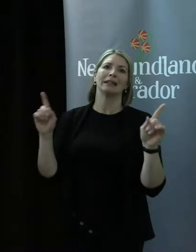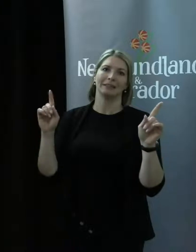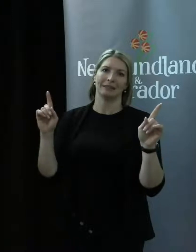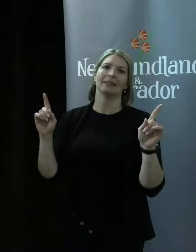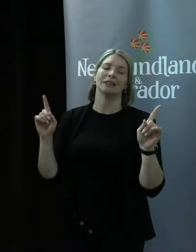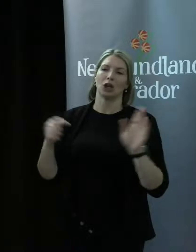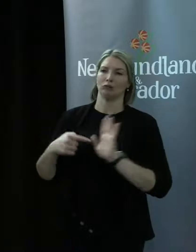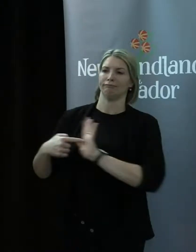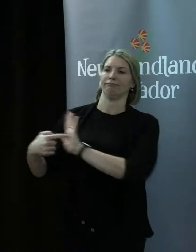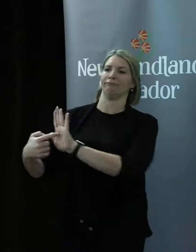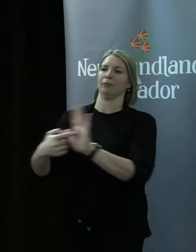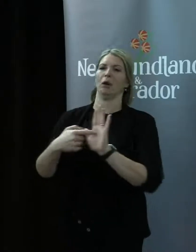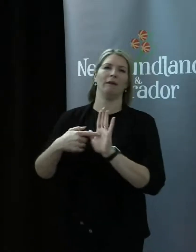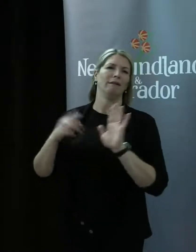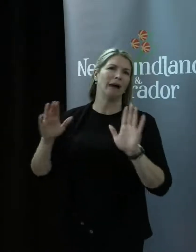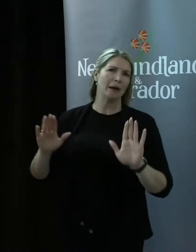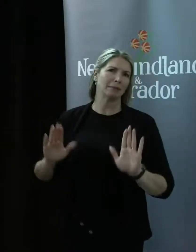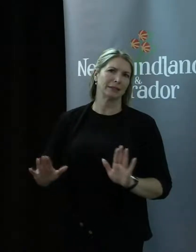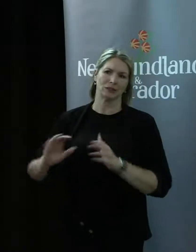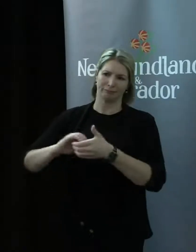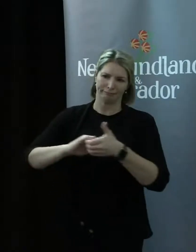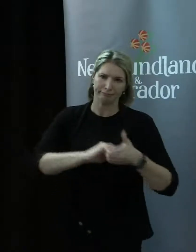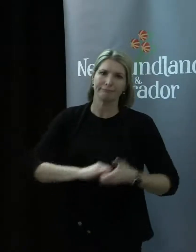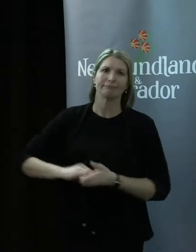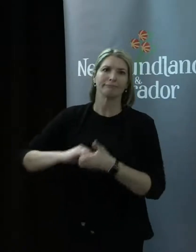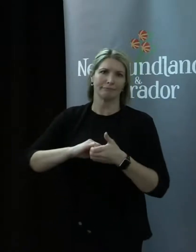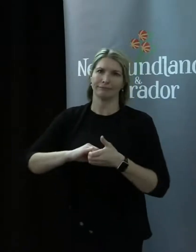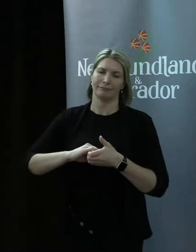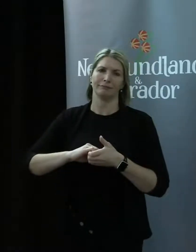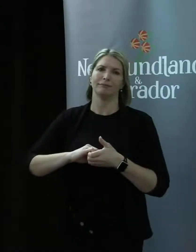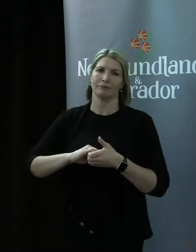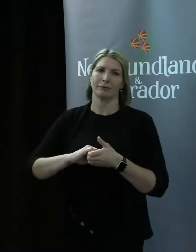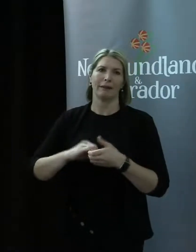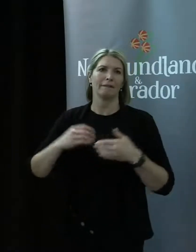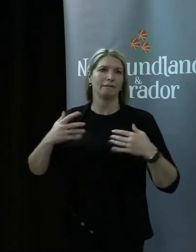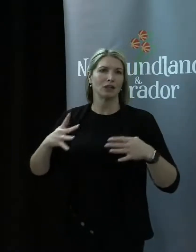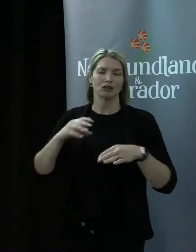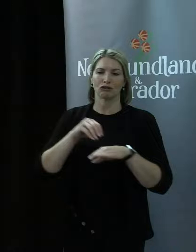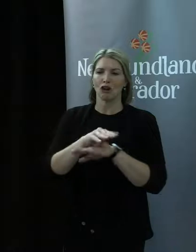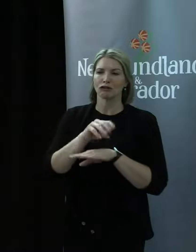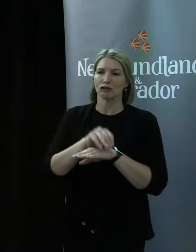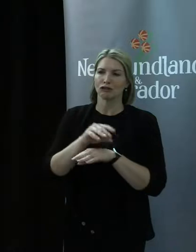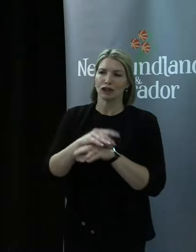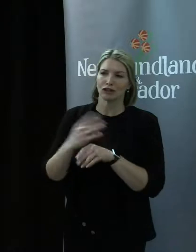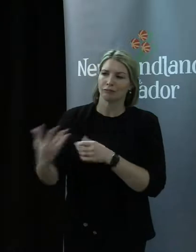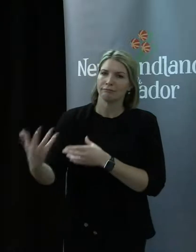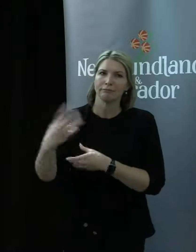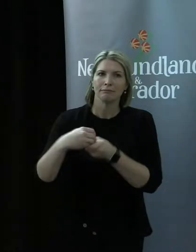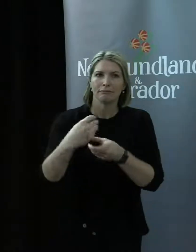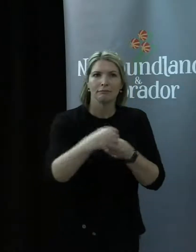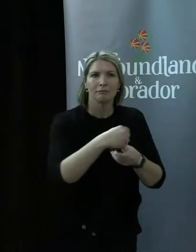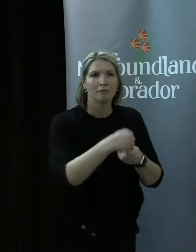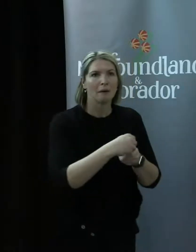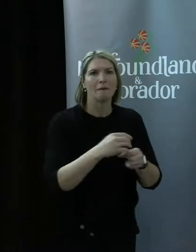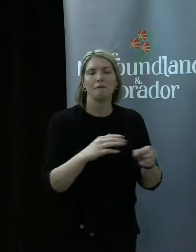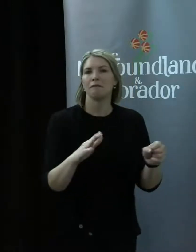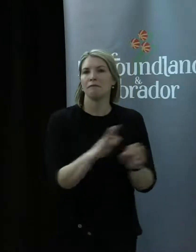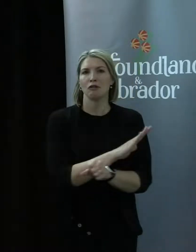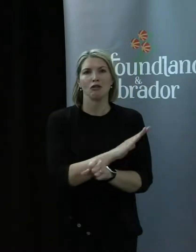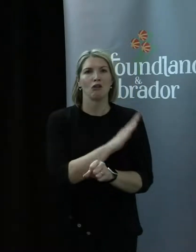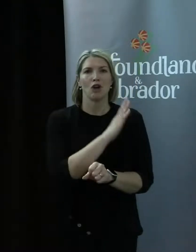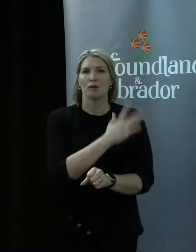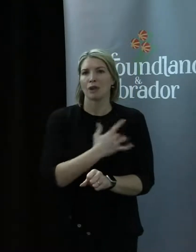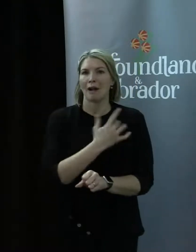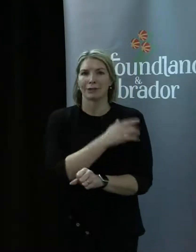really a great piece of work that has absolutely been consulted on throughout the industry and throughout the